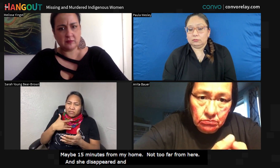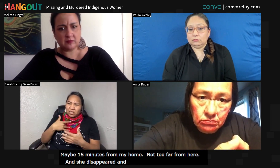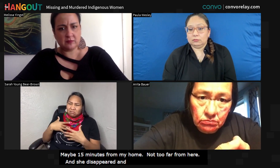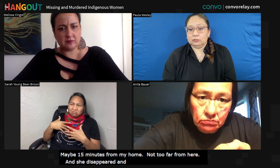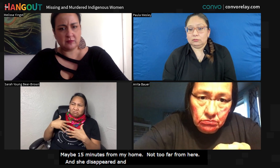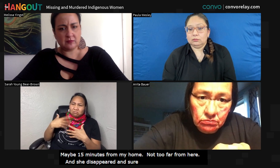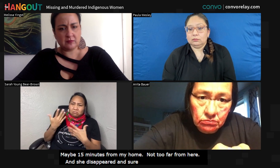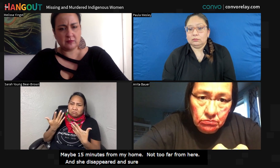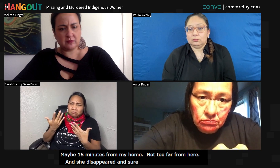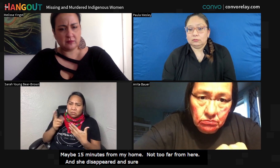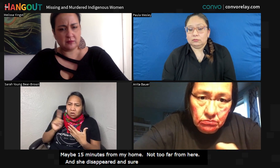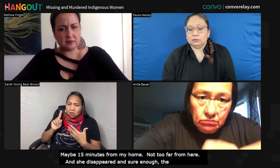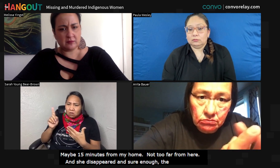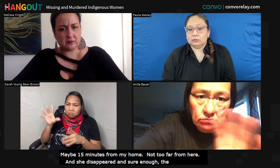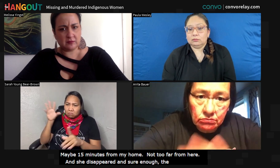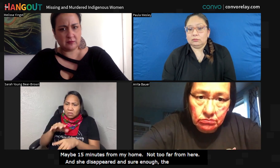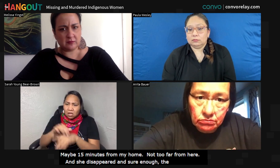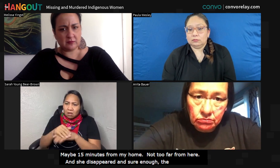insane. And we felt